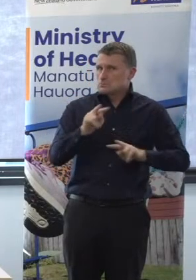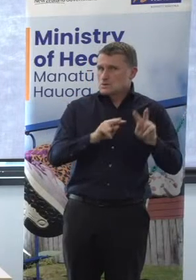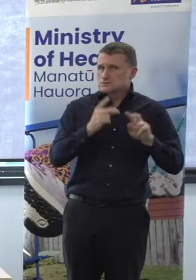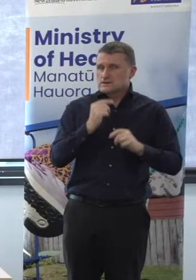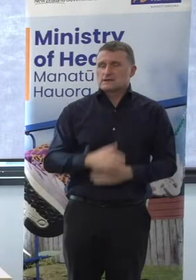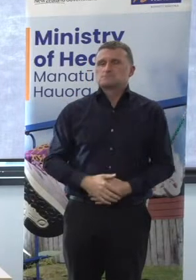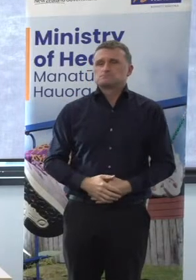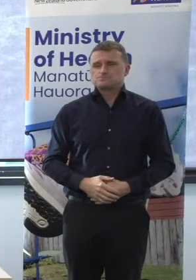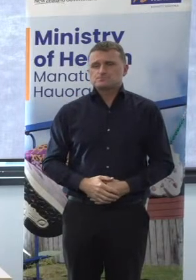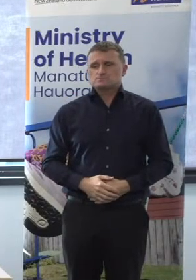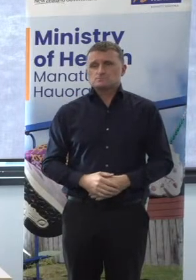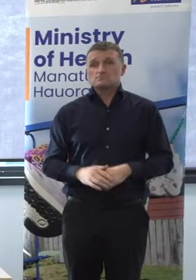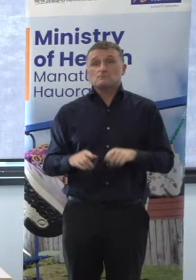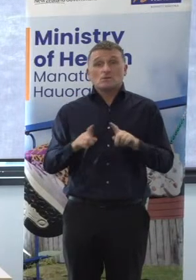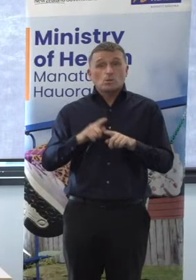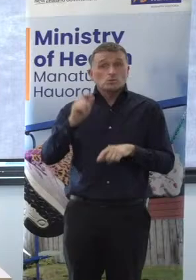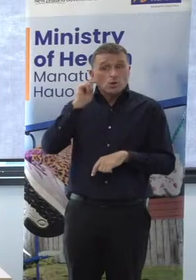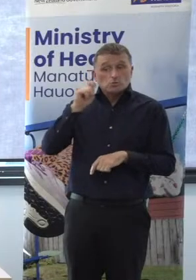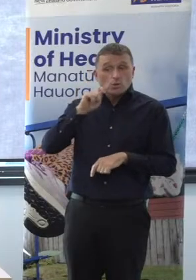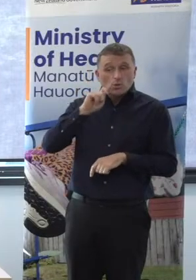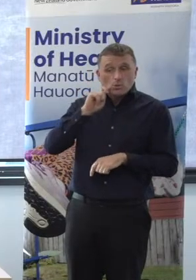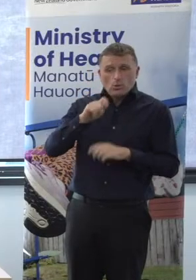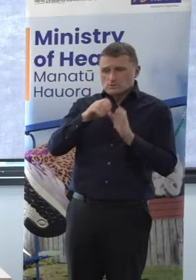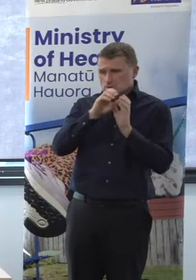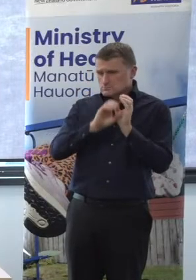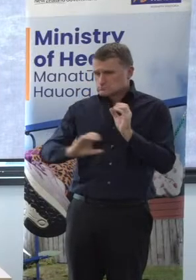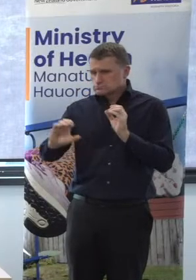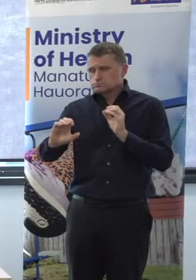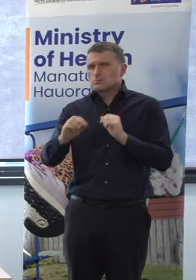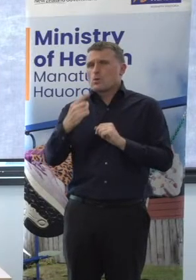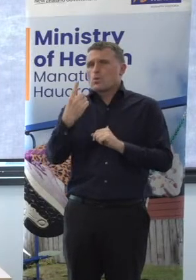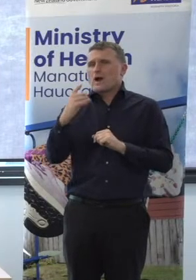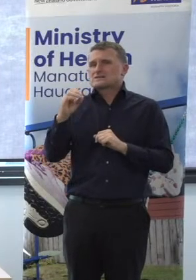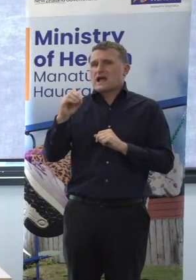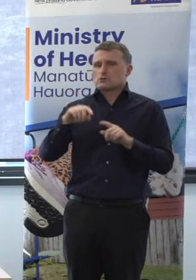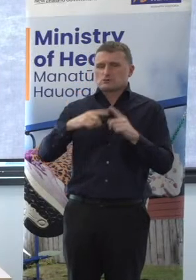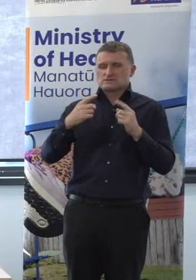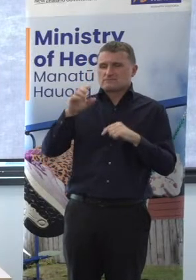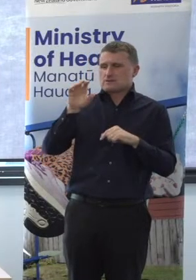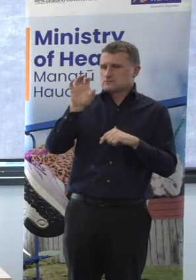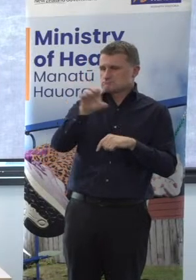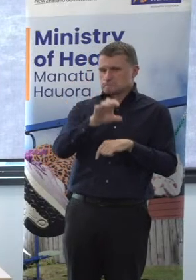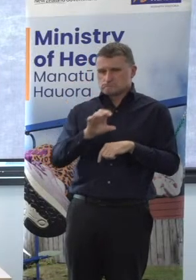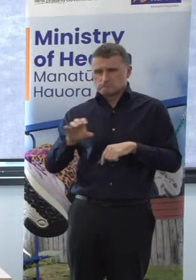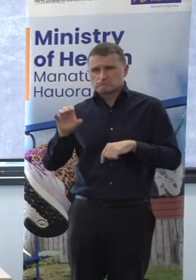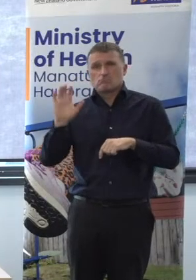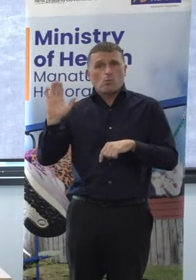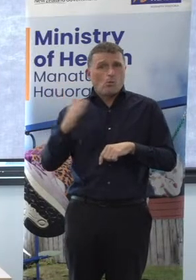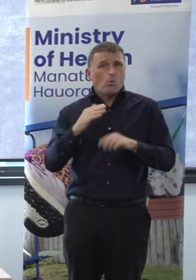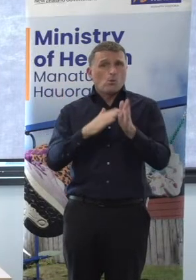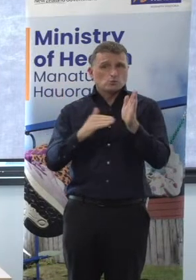Quantification surveillance of wastewater is underway at over 100 sites from testing locations all over New Zealand, which indicates the level